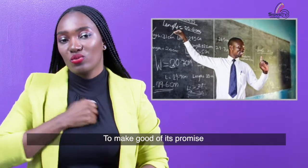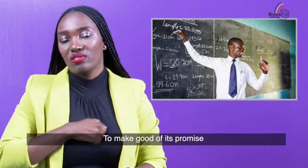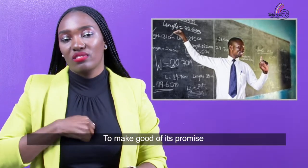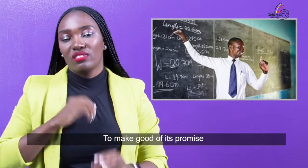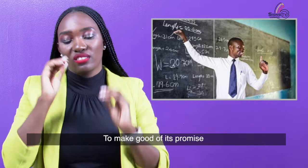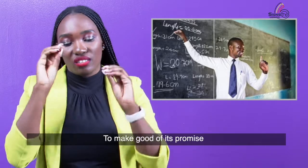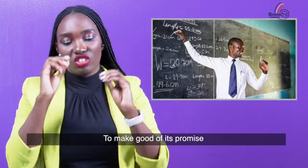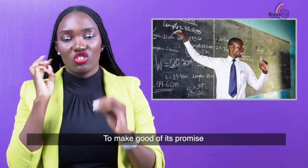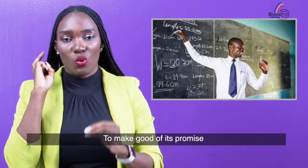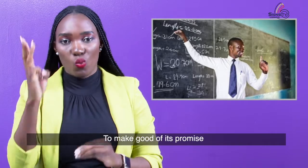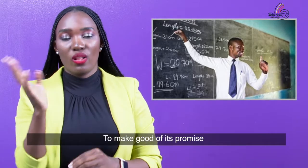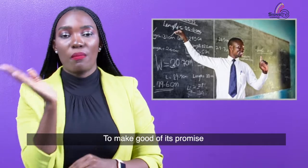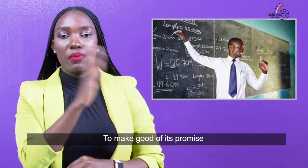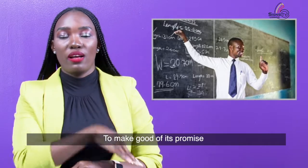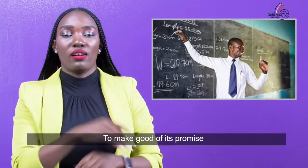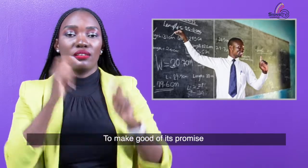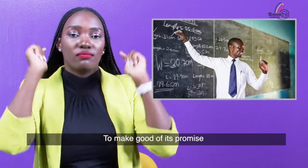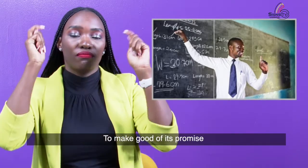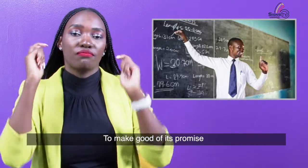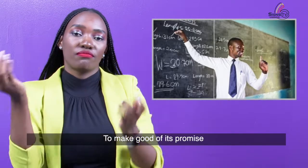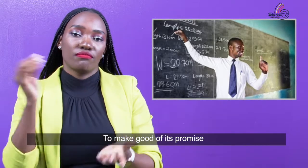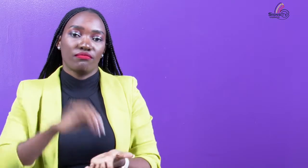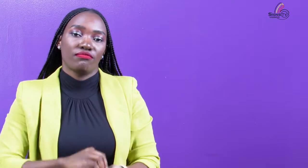to make good of its promise.